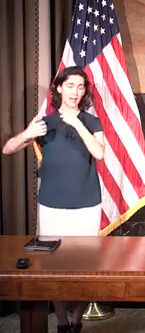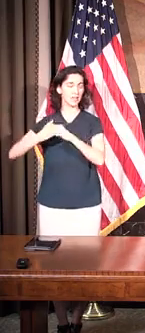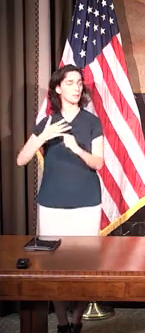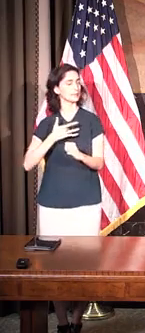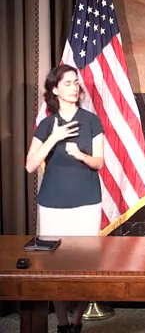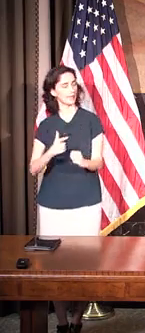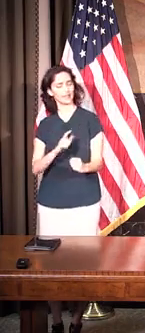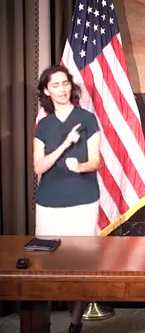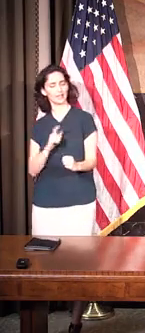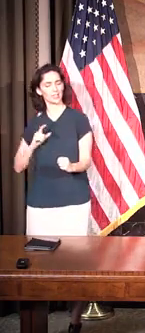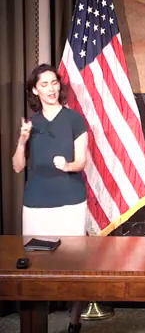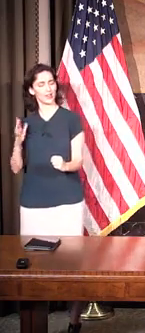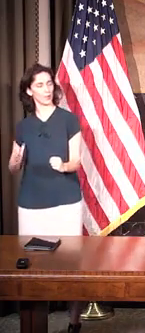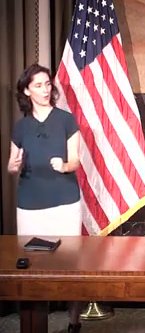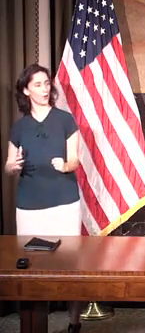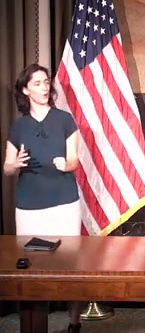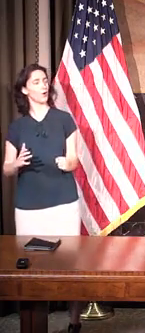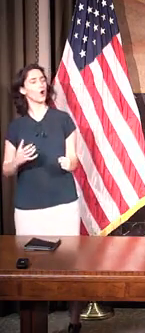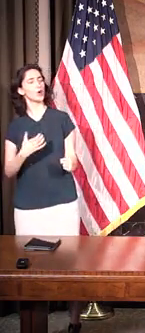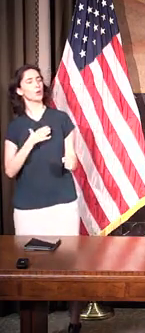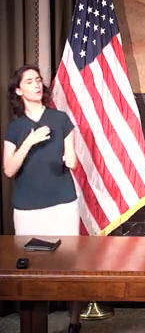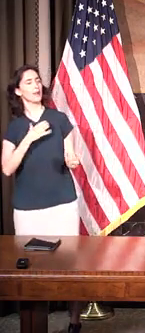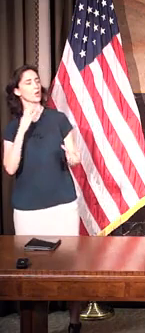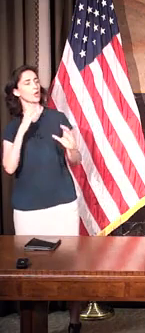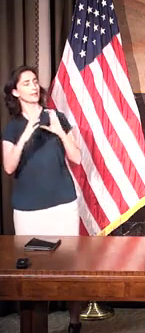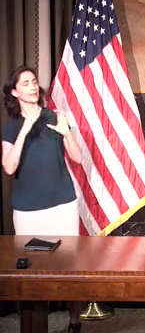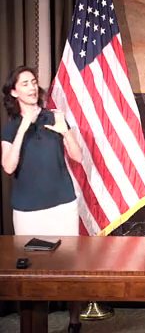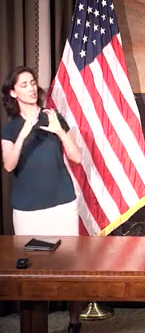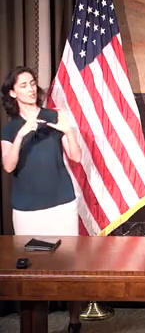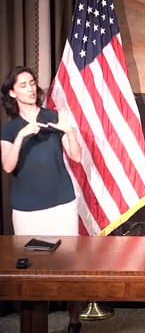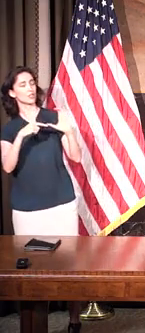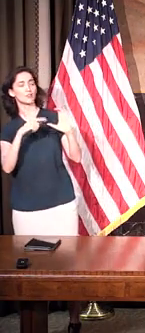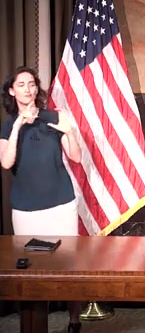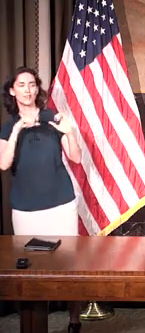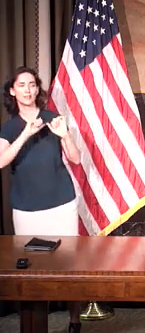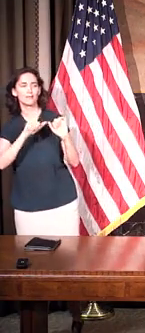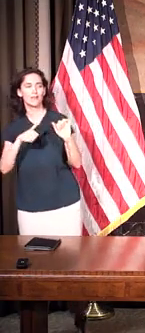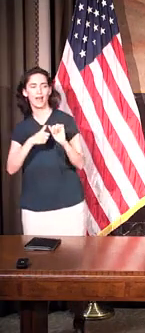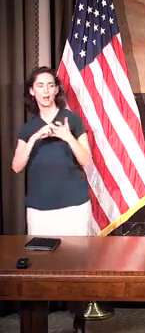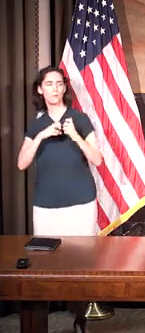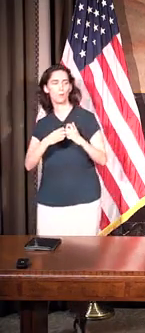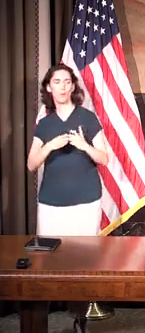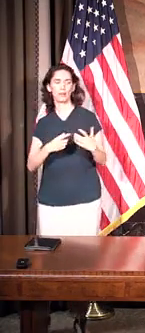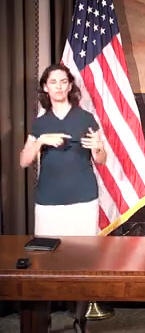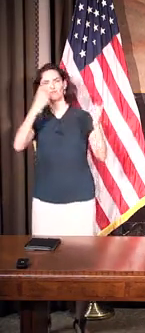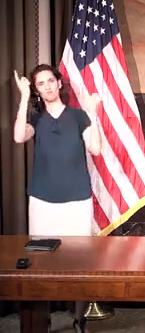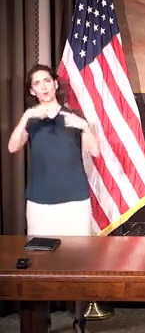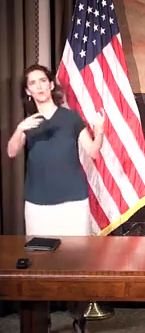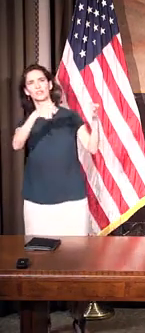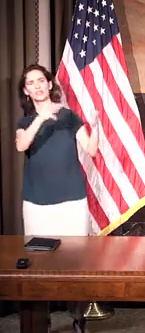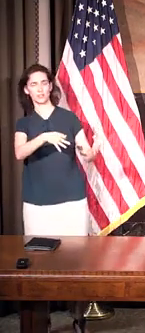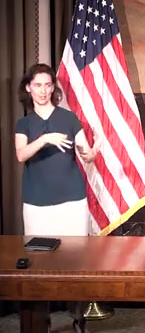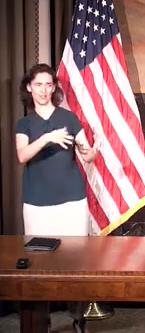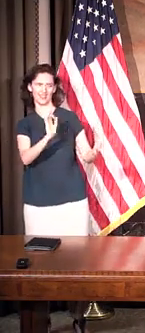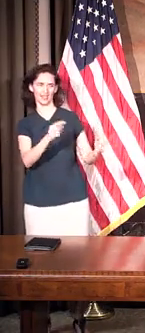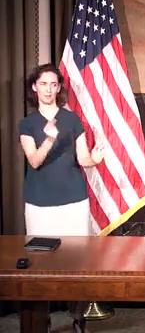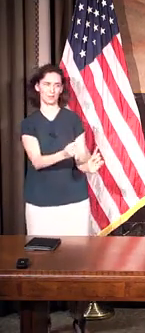to complain about communication when in fact they don't agree with the decisions that are being made.